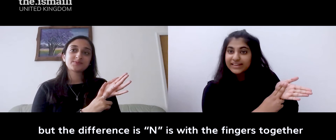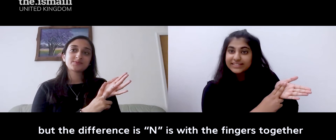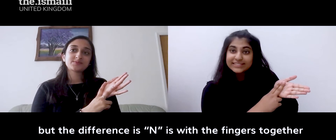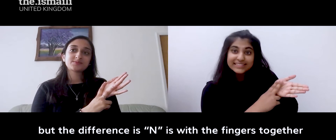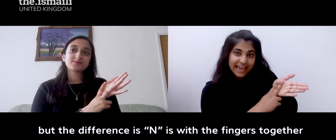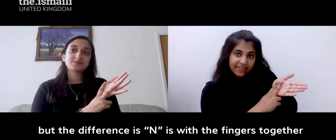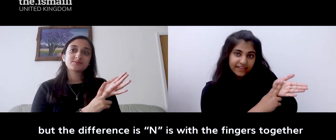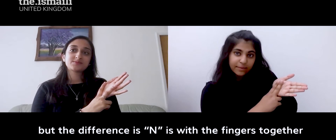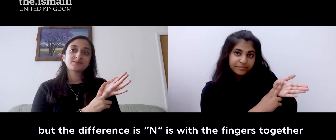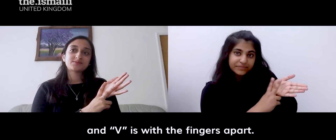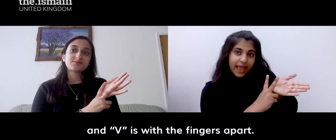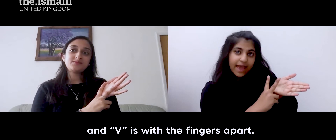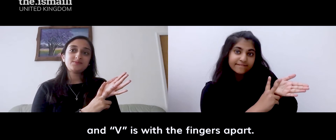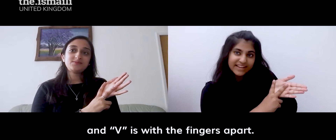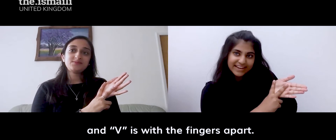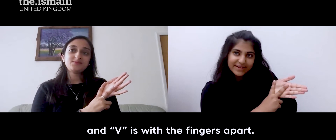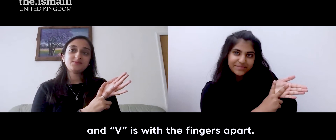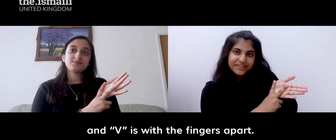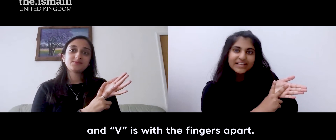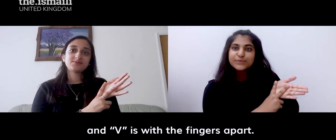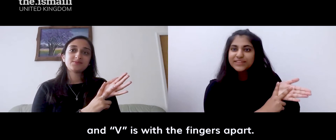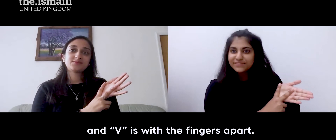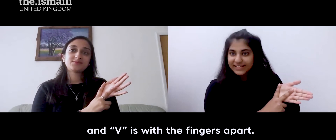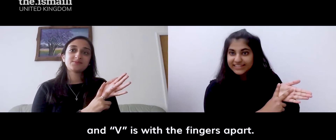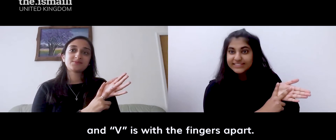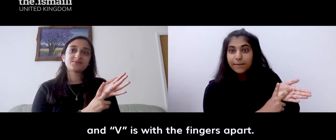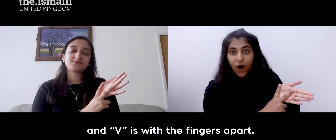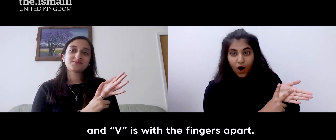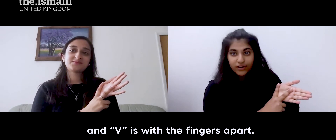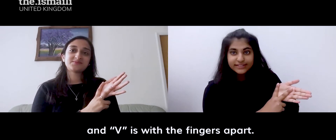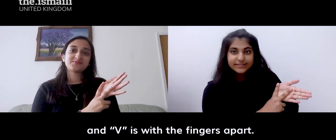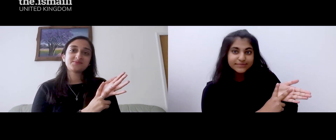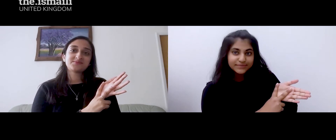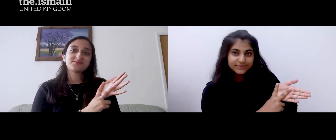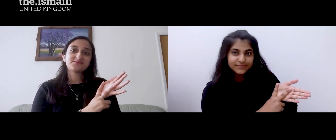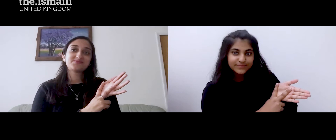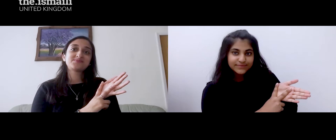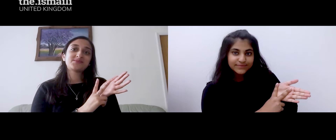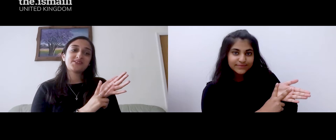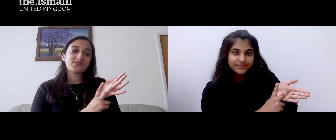the fingers together and B is with the fingers apart.